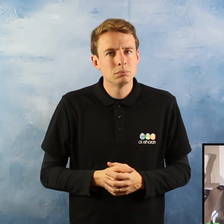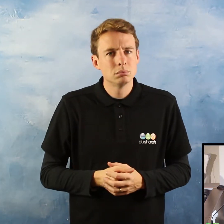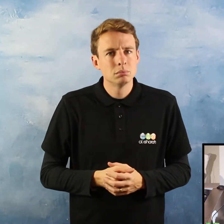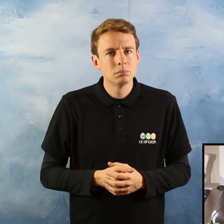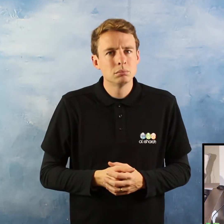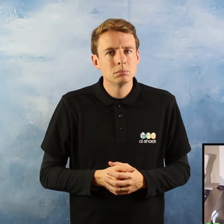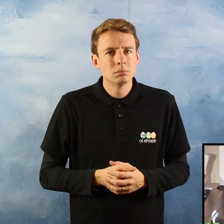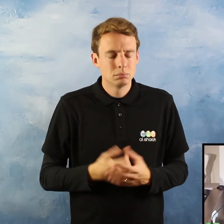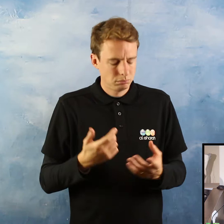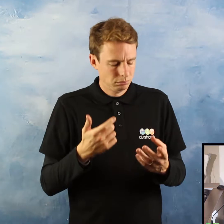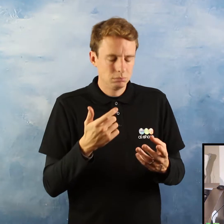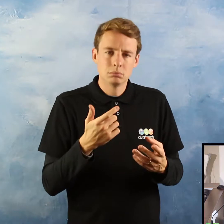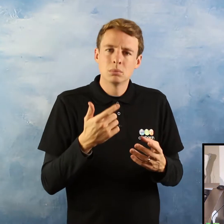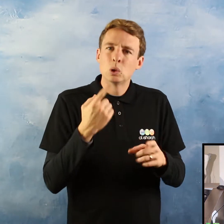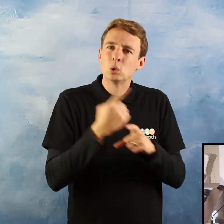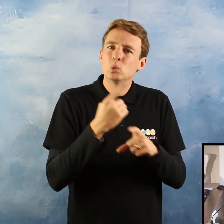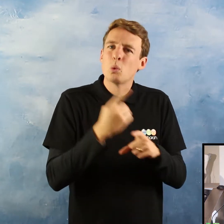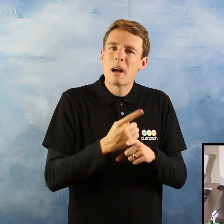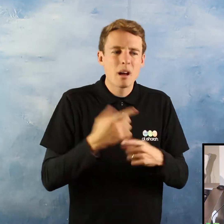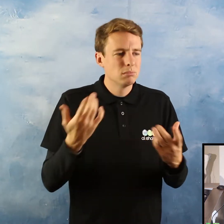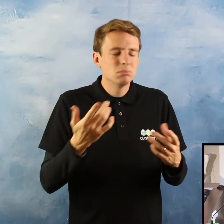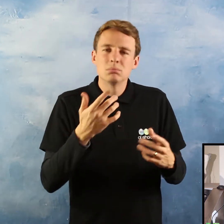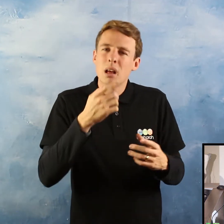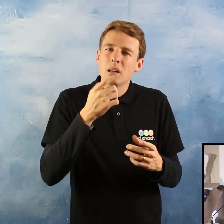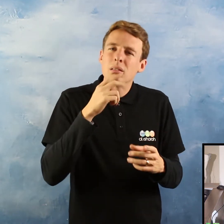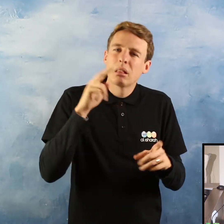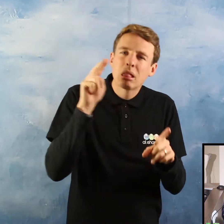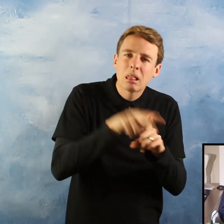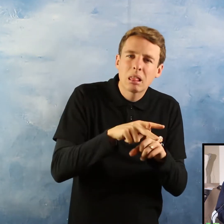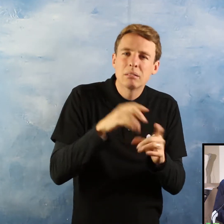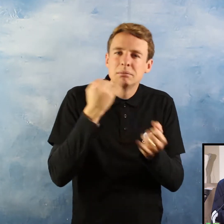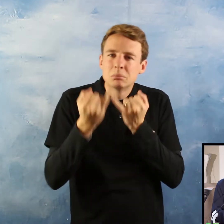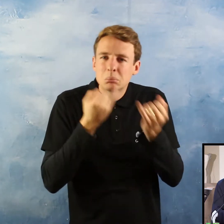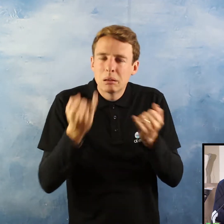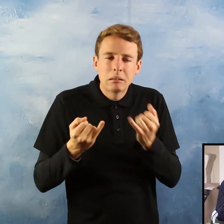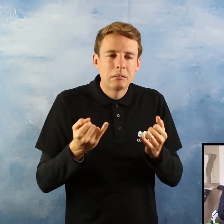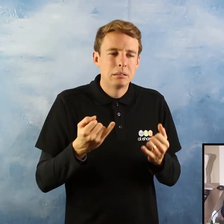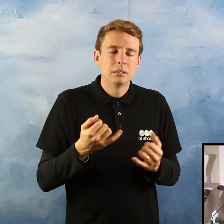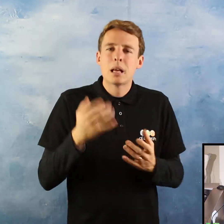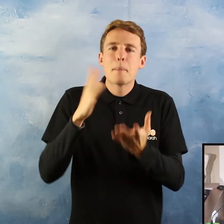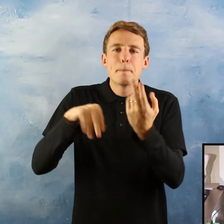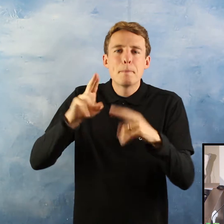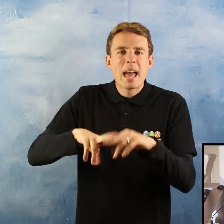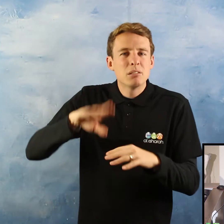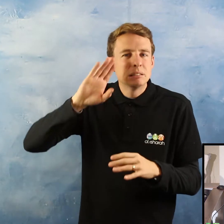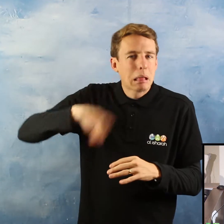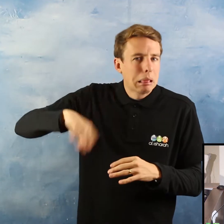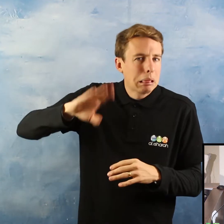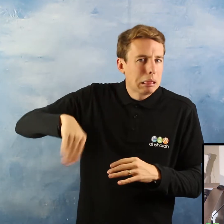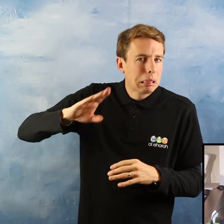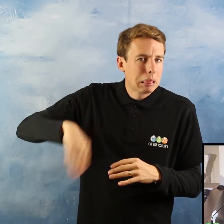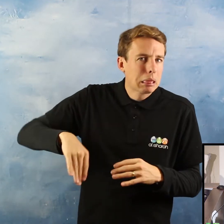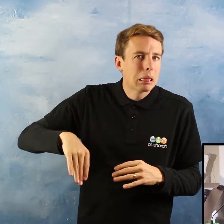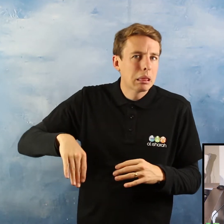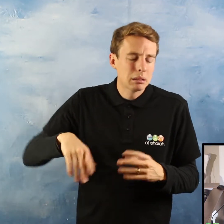others. Backbiting, for example. Adultery, for example. Disobedience to parents, for